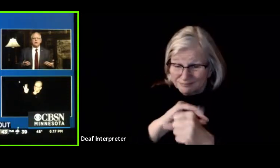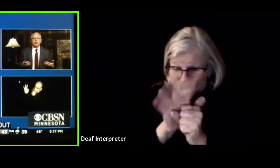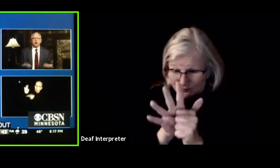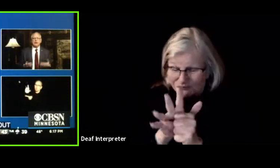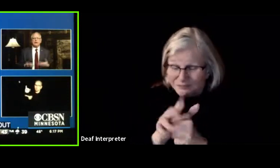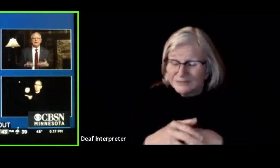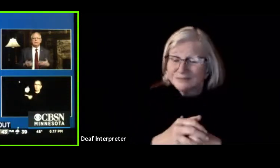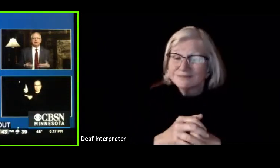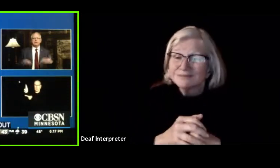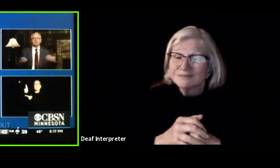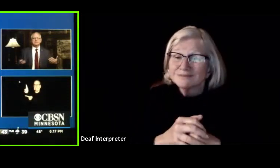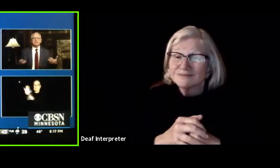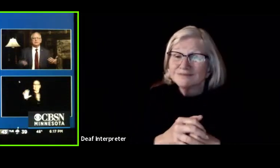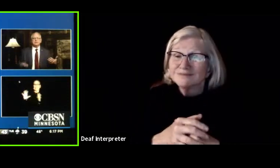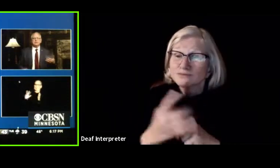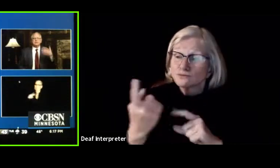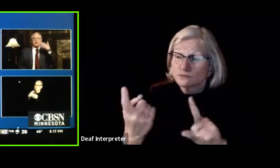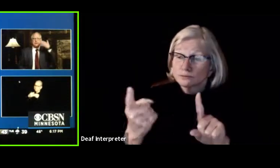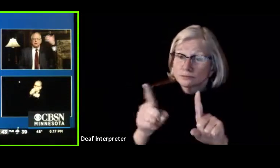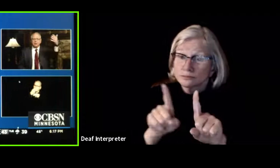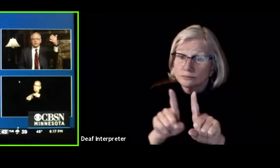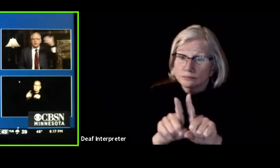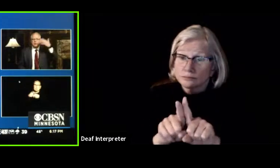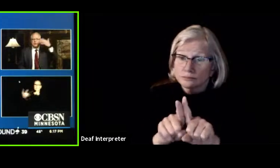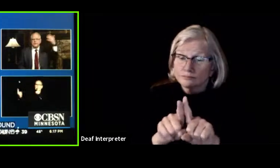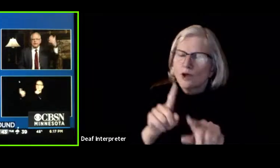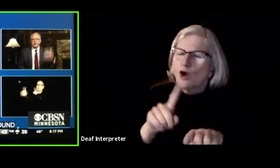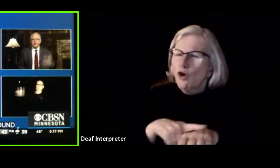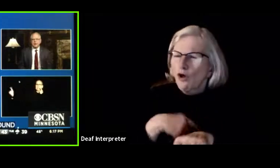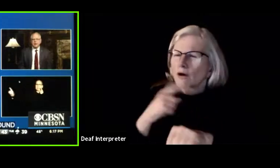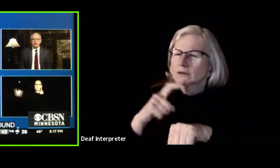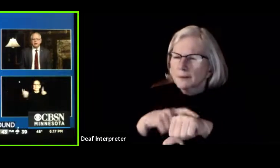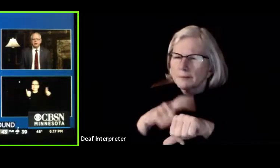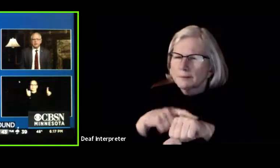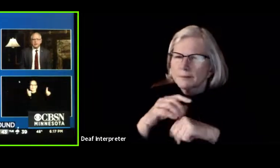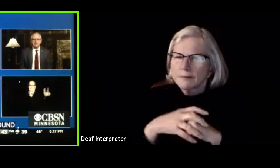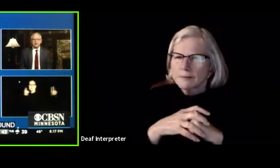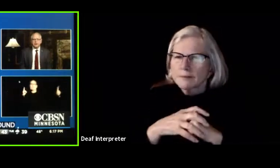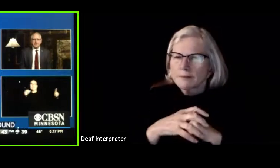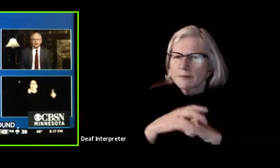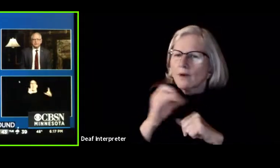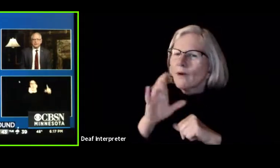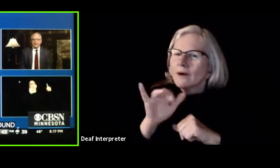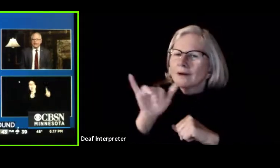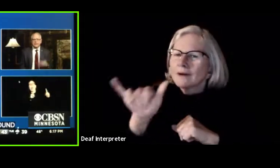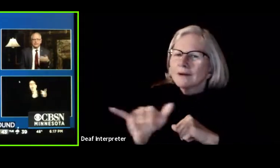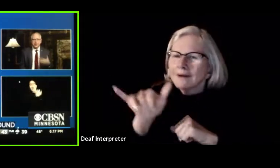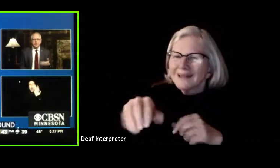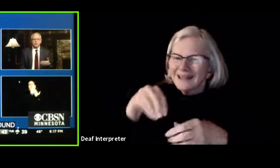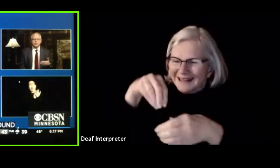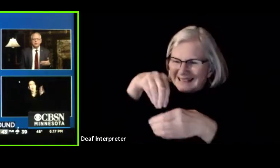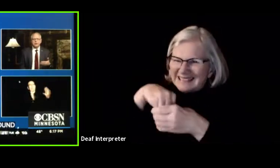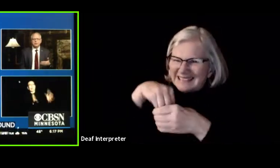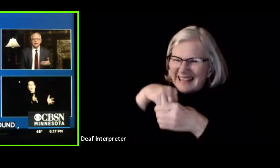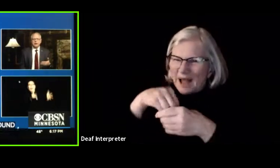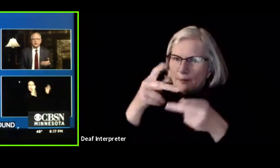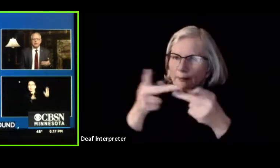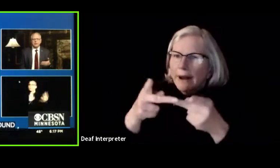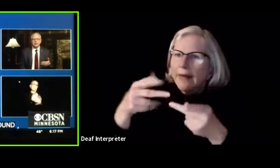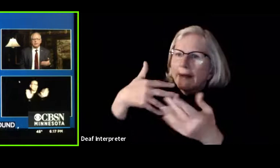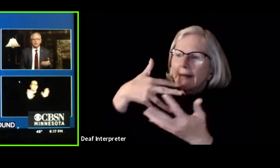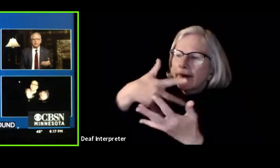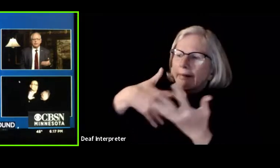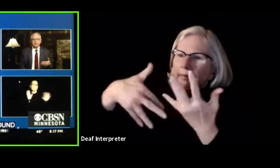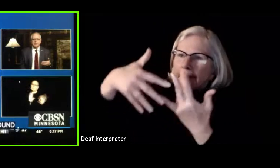someone or in a place to possibly find the aerosols in the air, the greater your chance. And as I'm always reminded by my